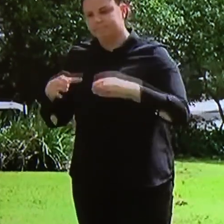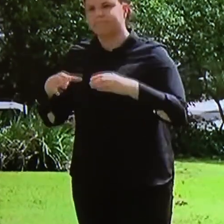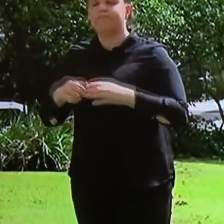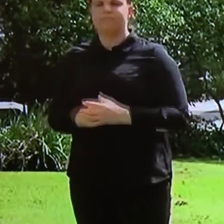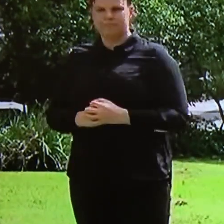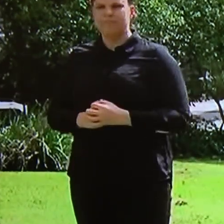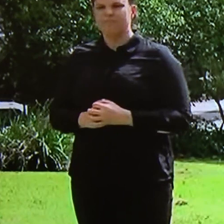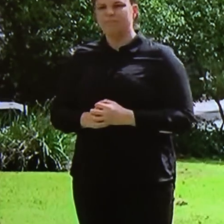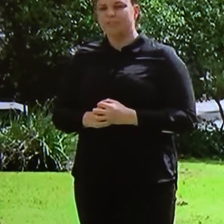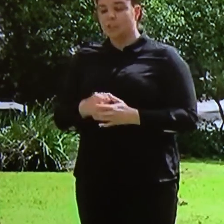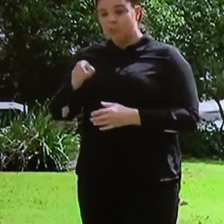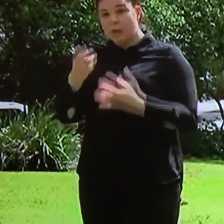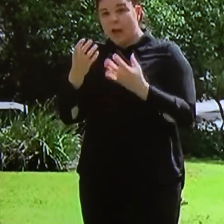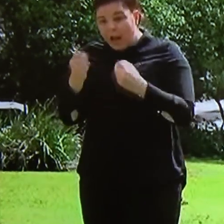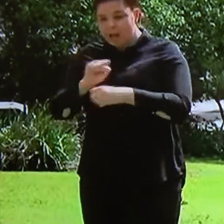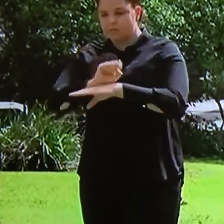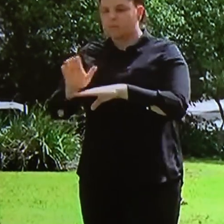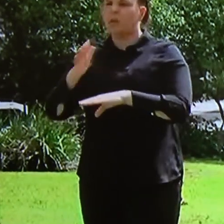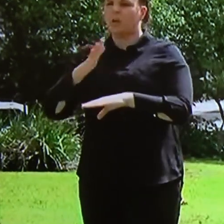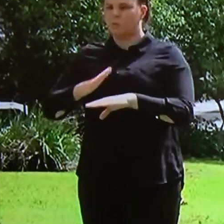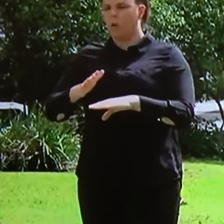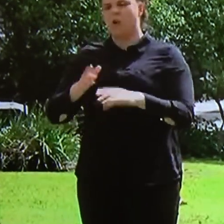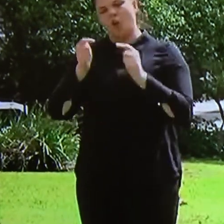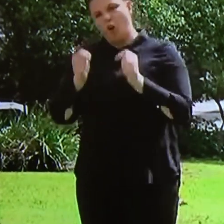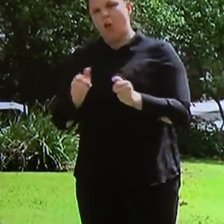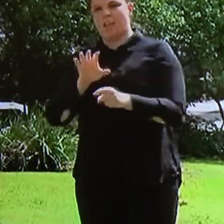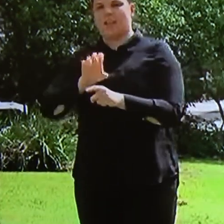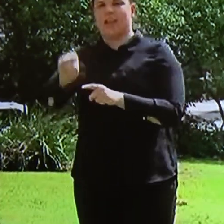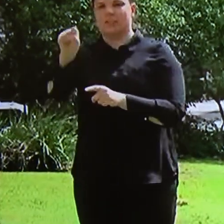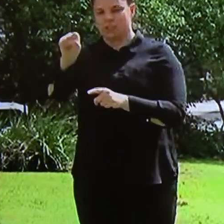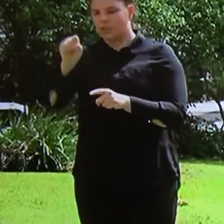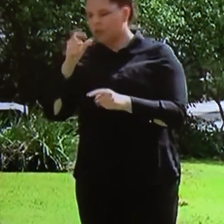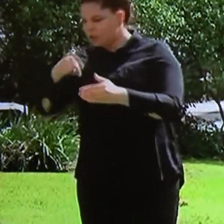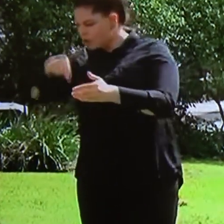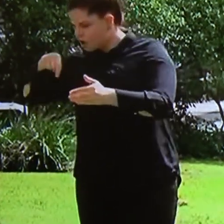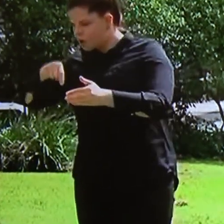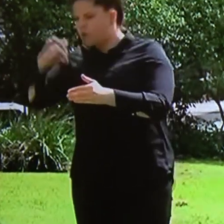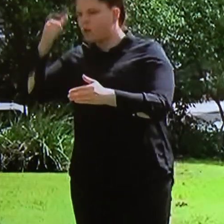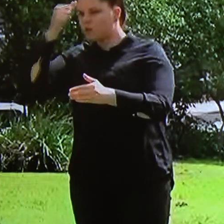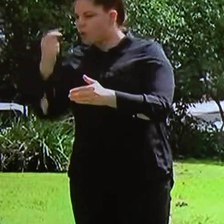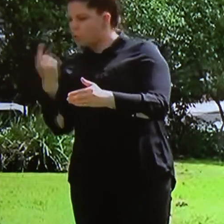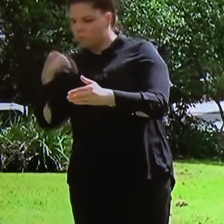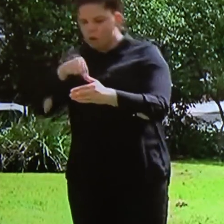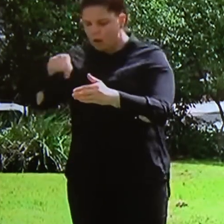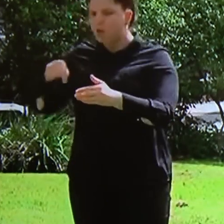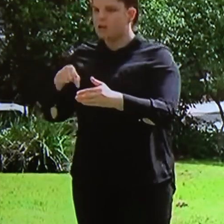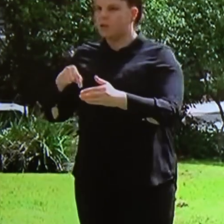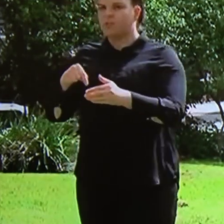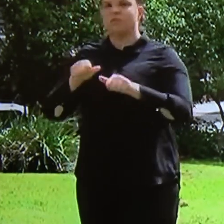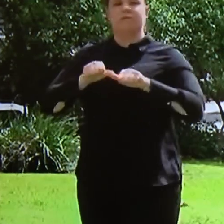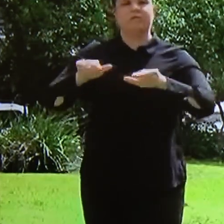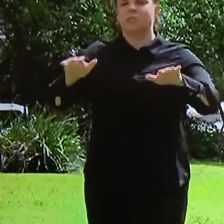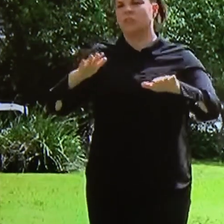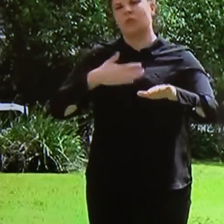COVID are identified early and their contacts traced to interrupt any more spread of the virus in